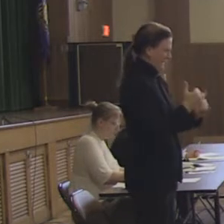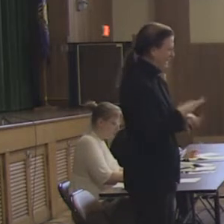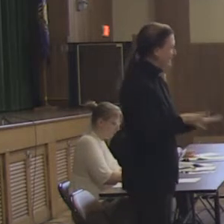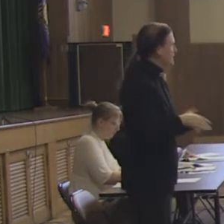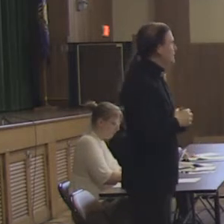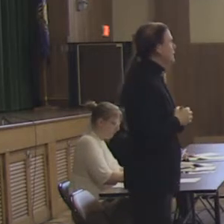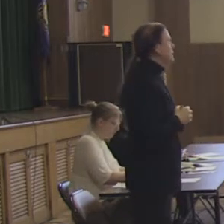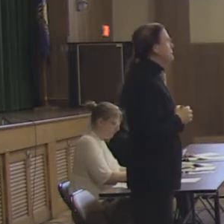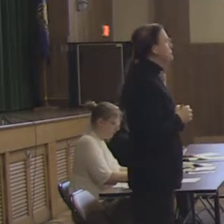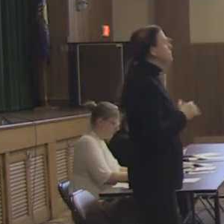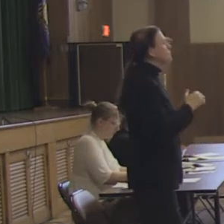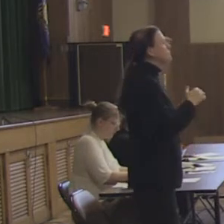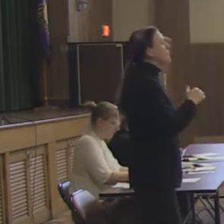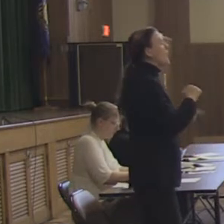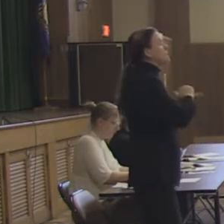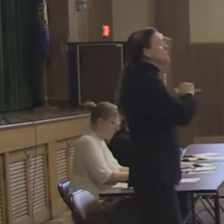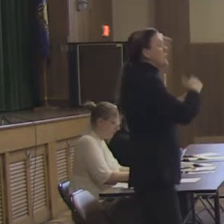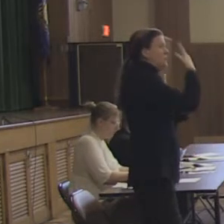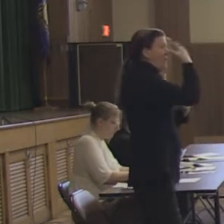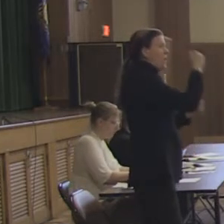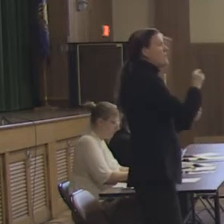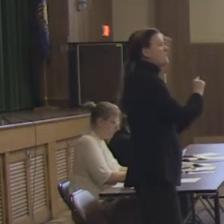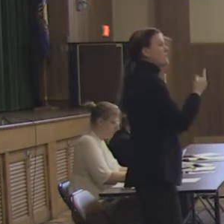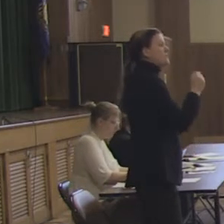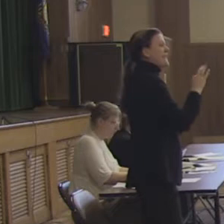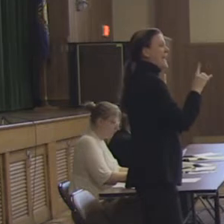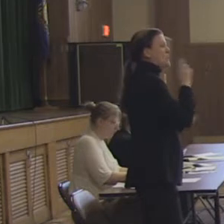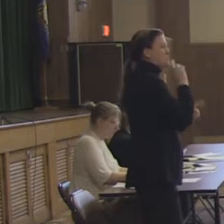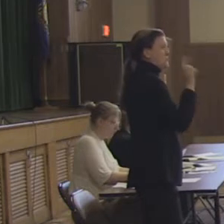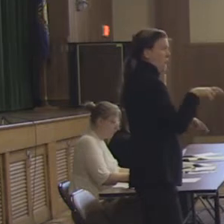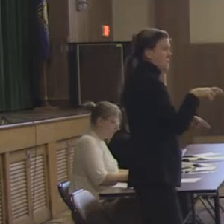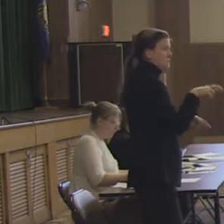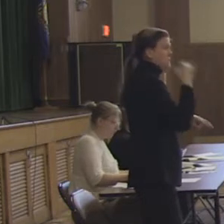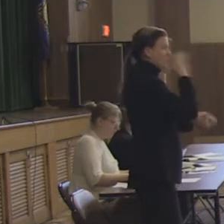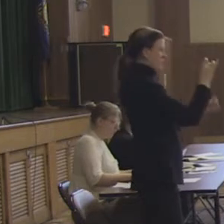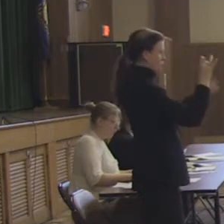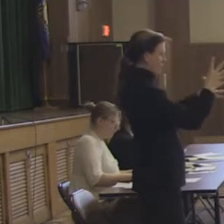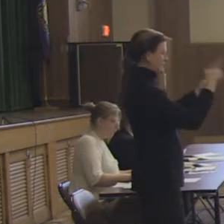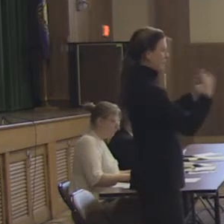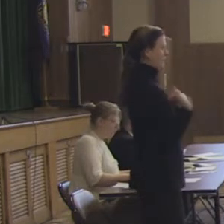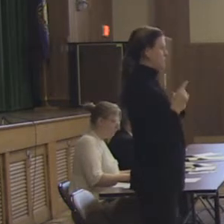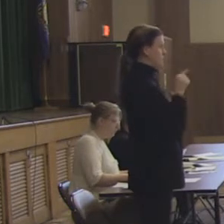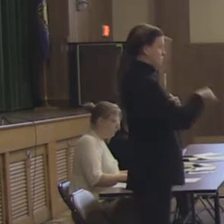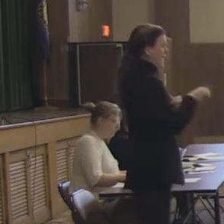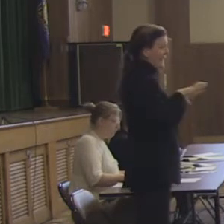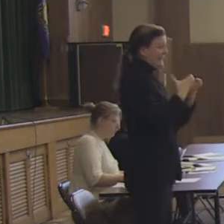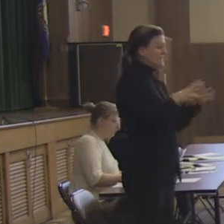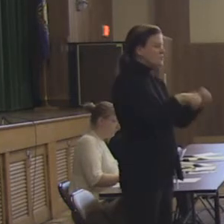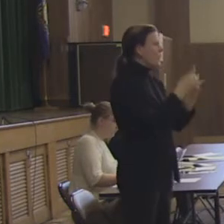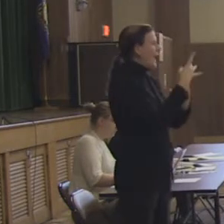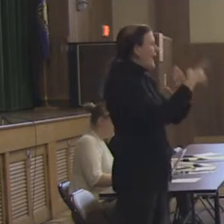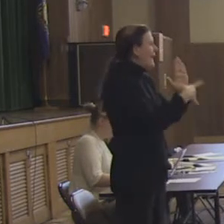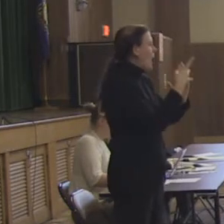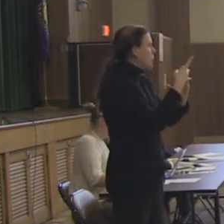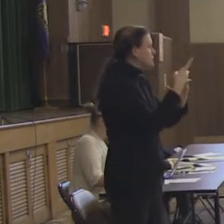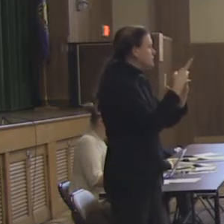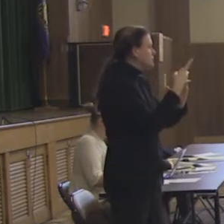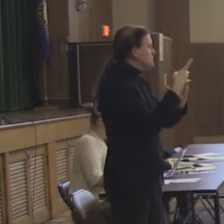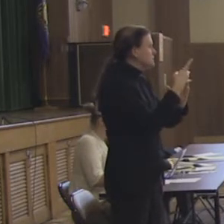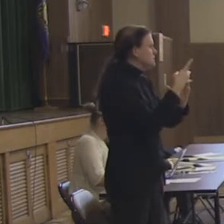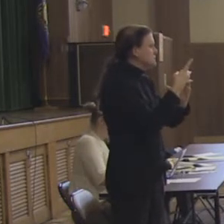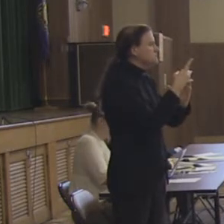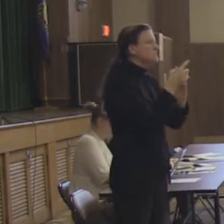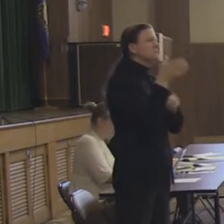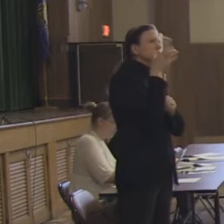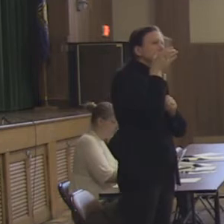I'm trained in mental health first aid response. I took a class that took 8 hours, and it taught me how to